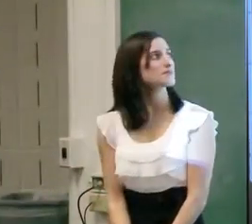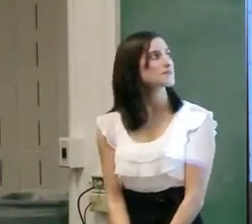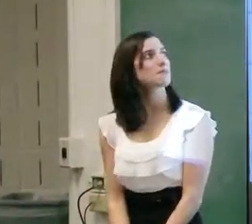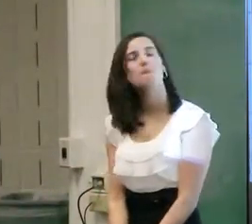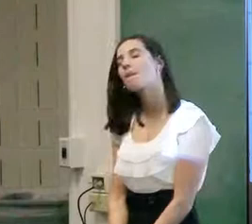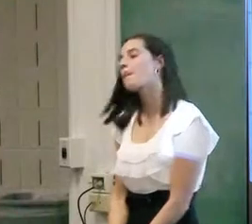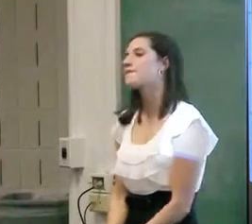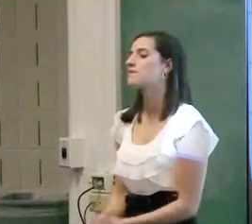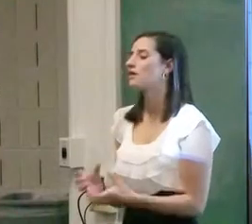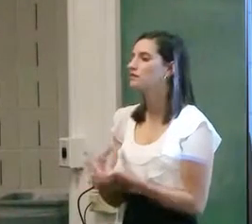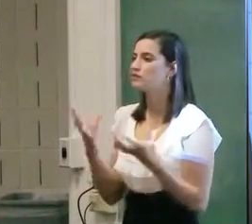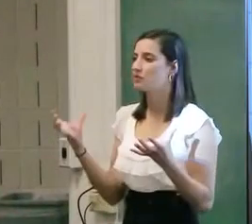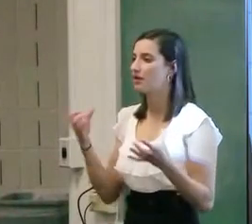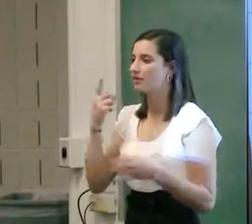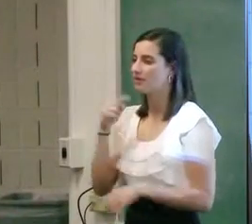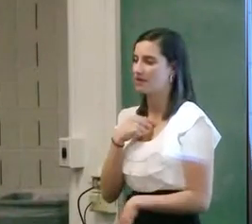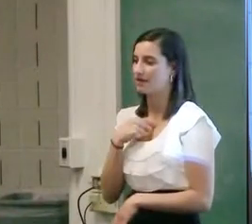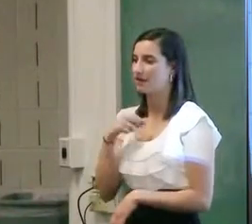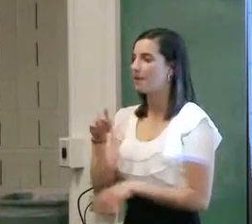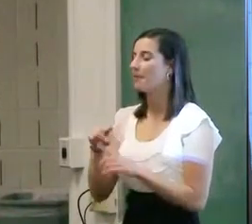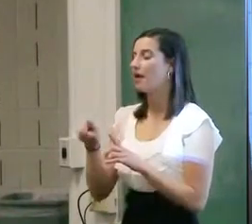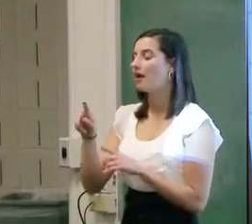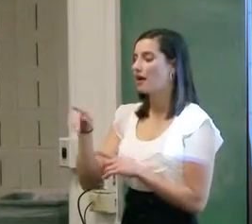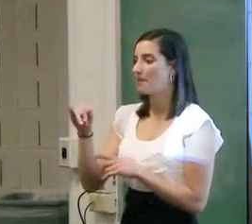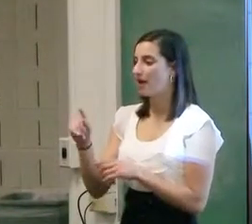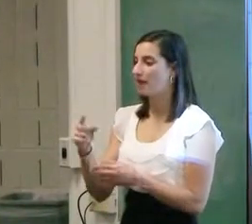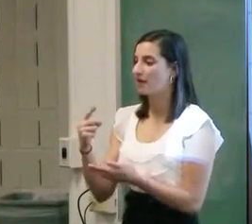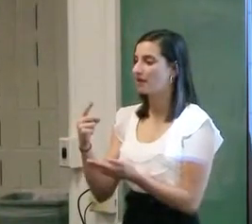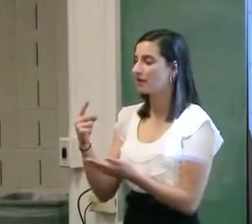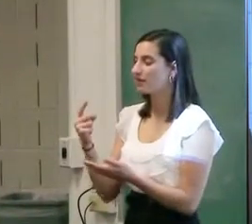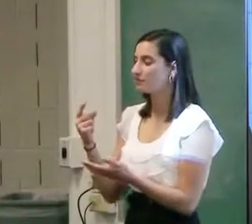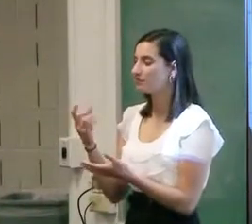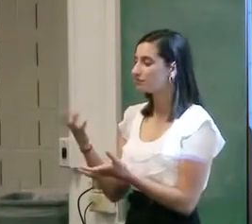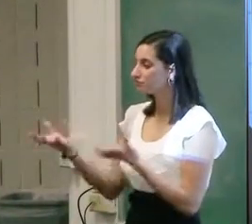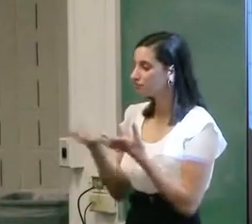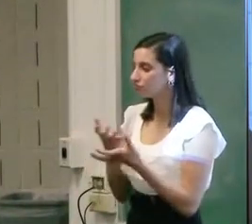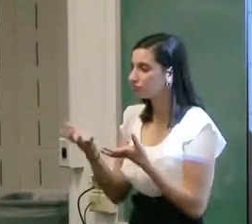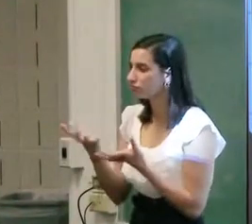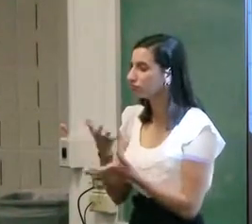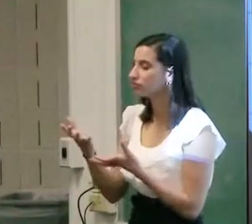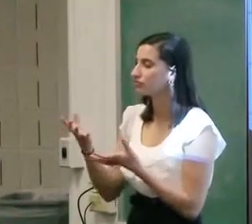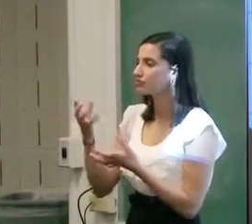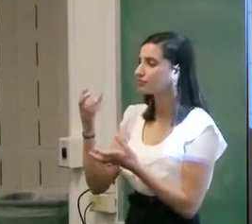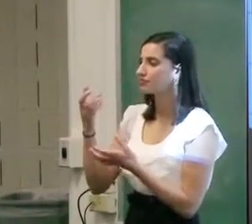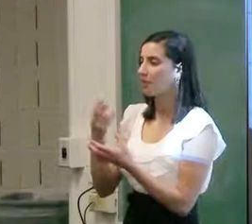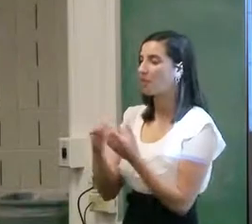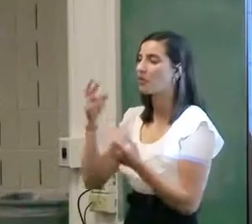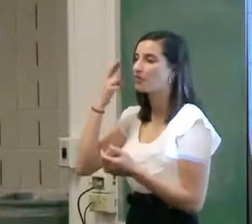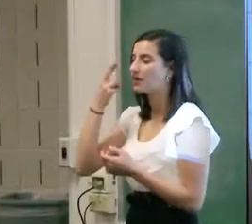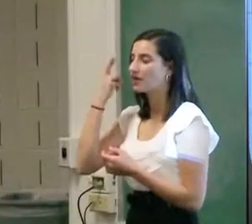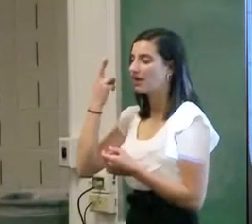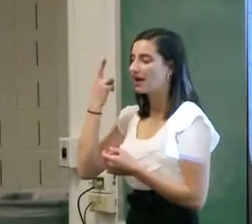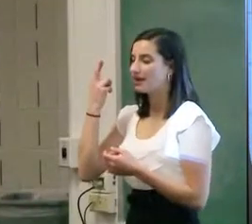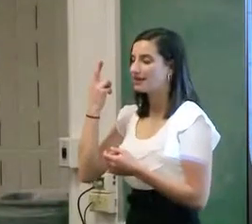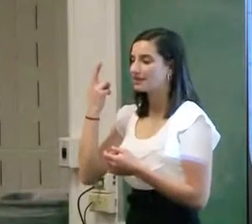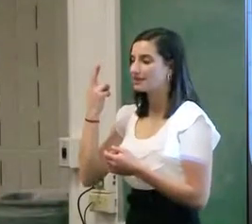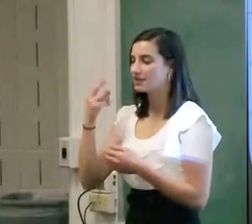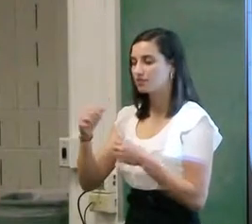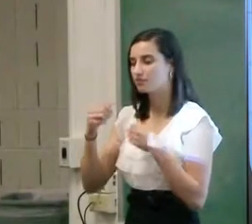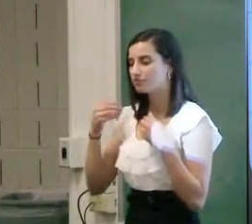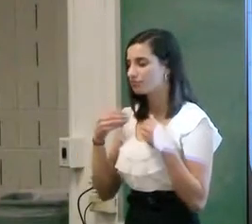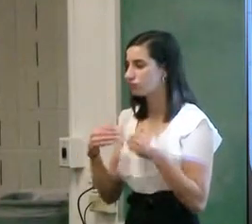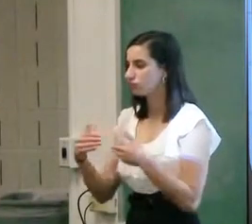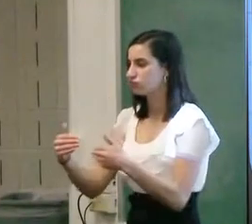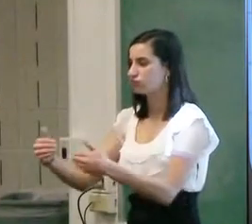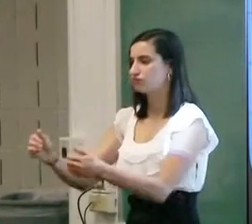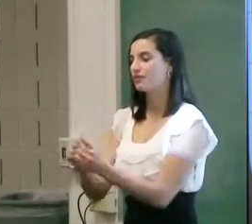It was just too much for me, but Patty was willing to talk me down, and we both realized that there's no sense in fighting it, and just keep going